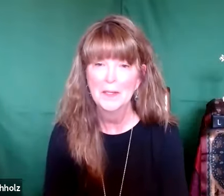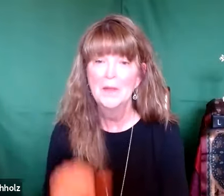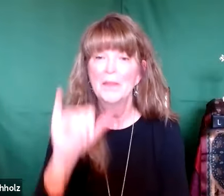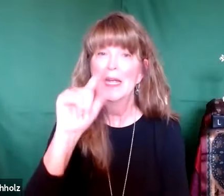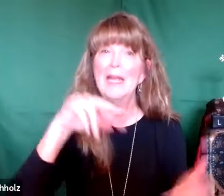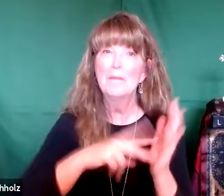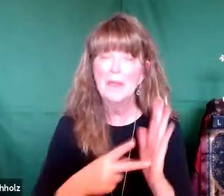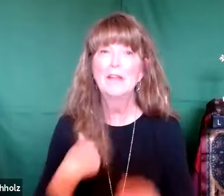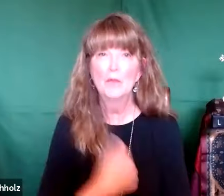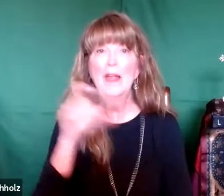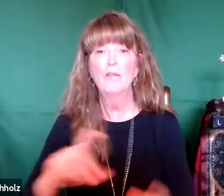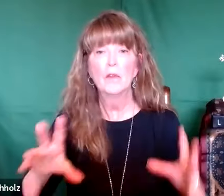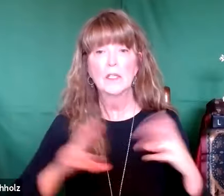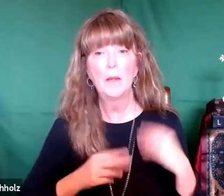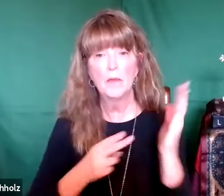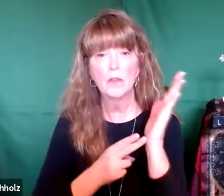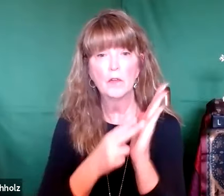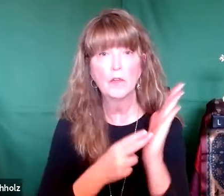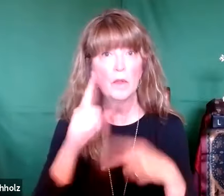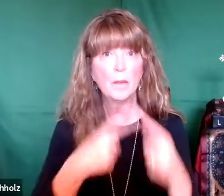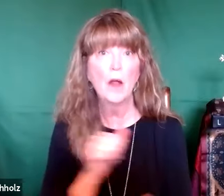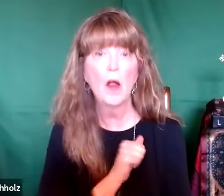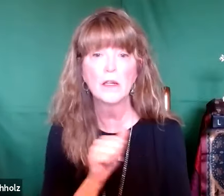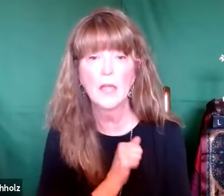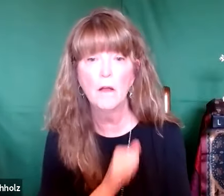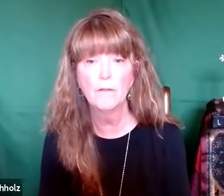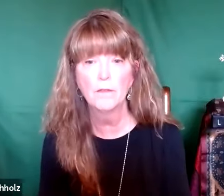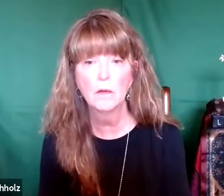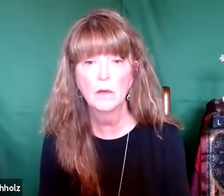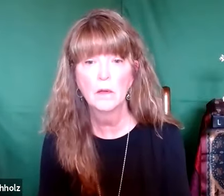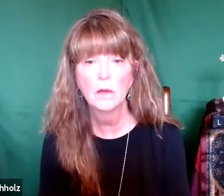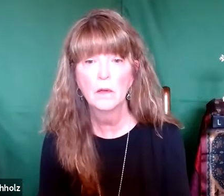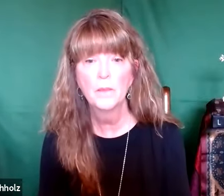is painful. It means we have to accept the truth about ourselves.